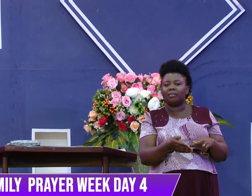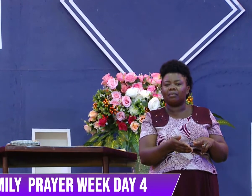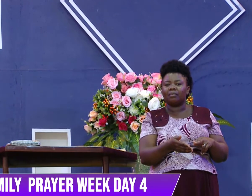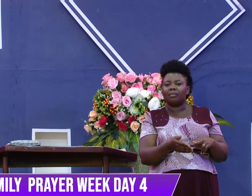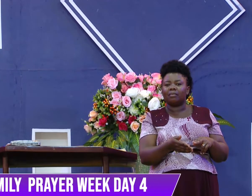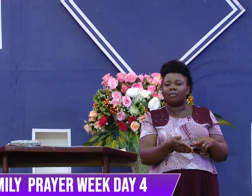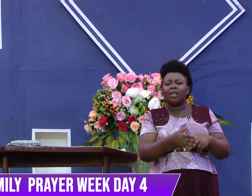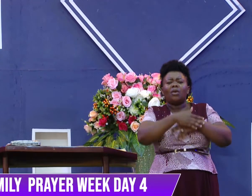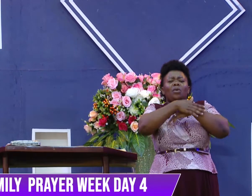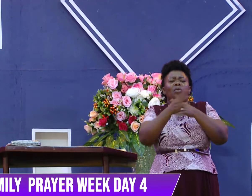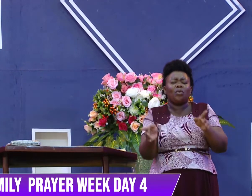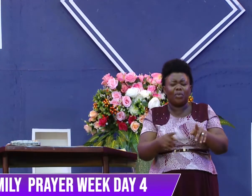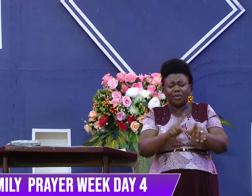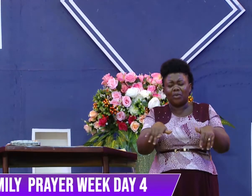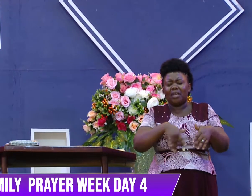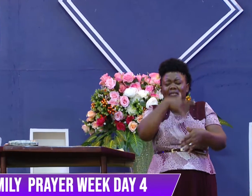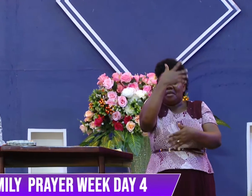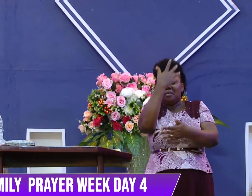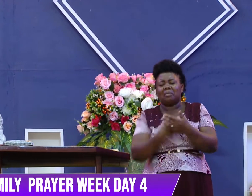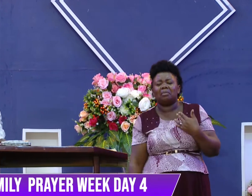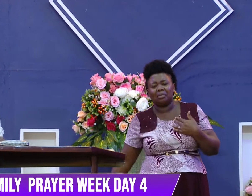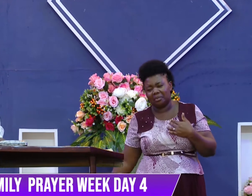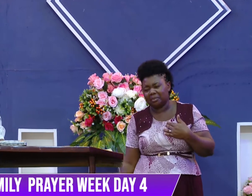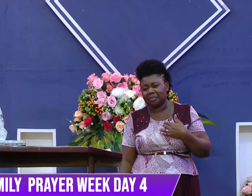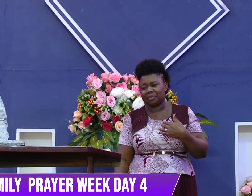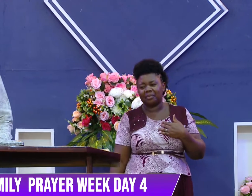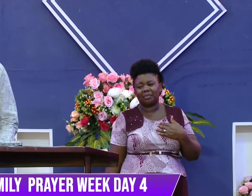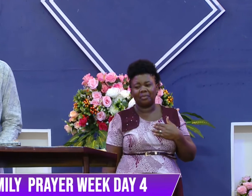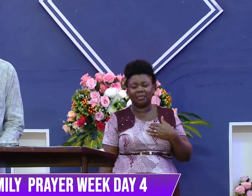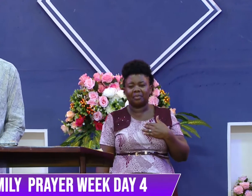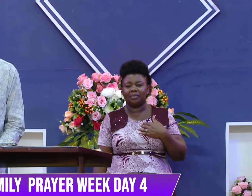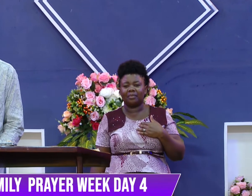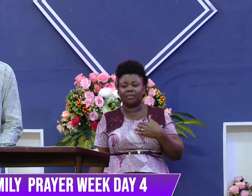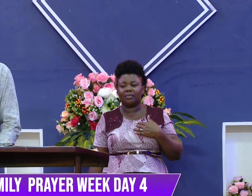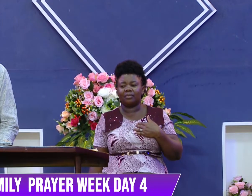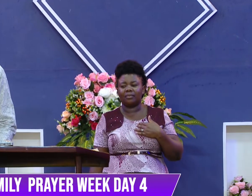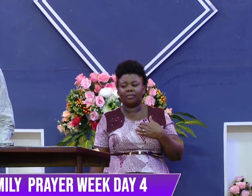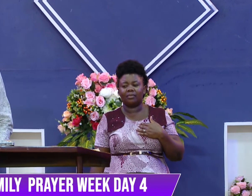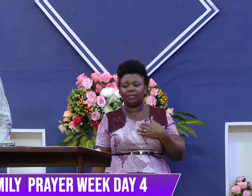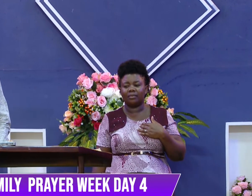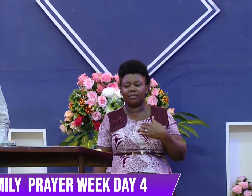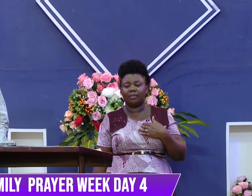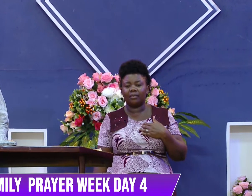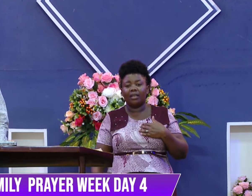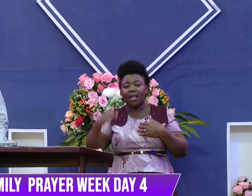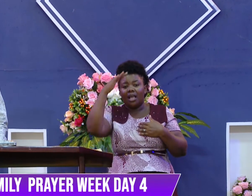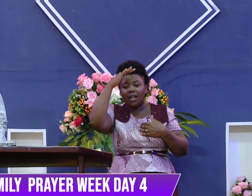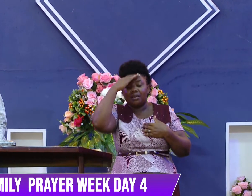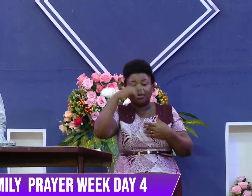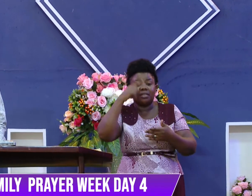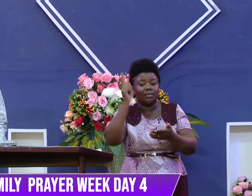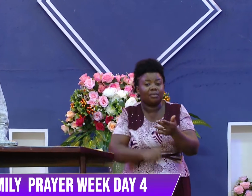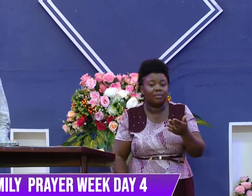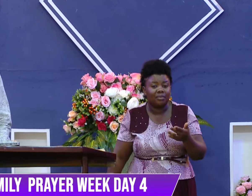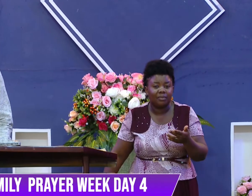wife. Open for us. You lift the lockdown. Rather, we are dying. Police yagamba wait. The police